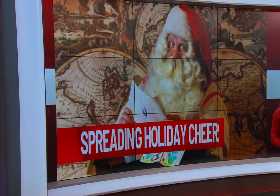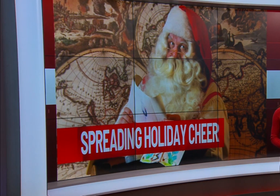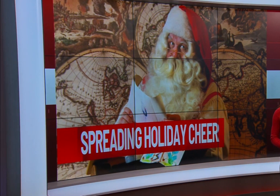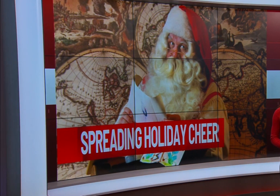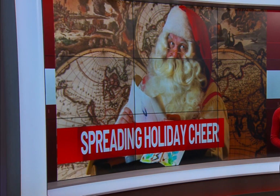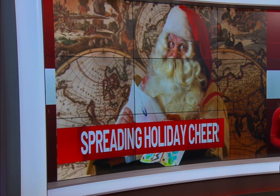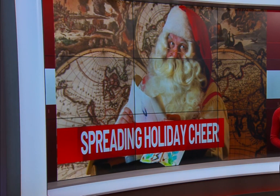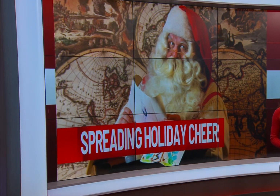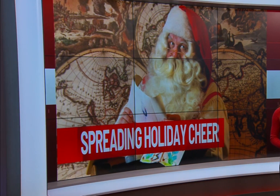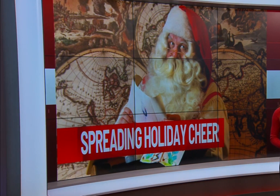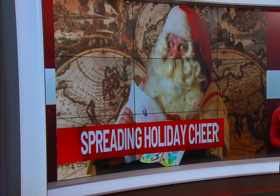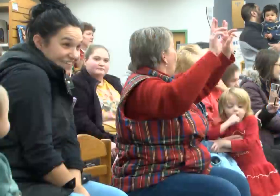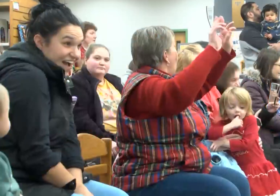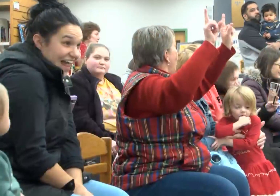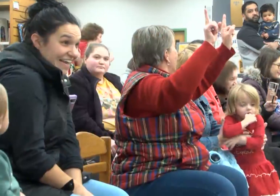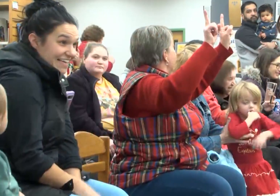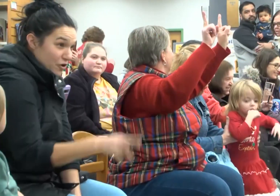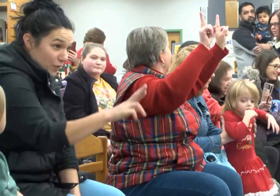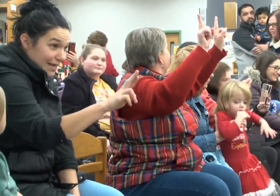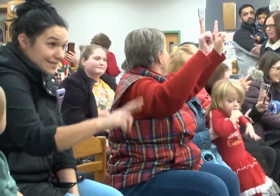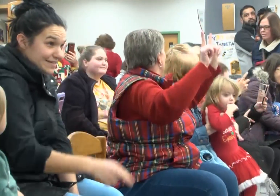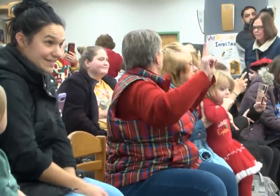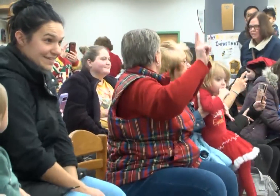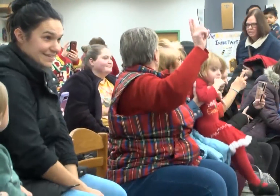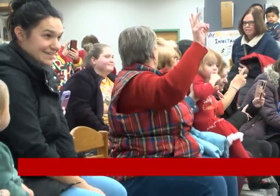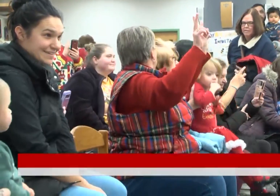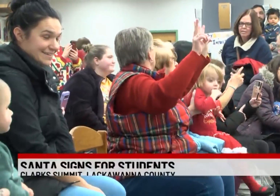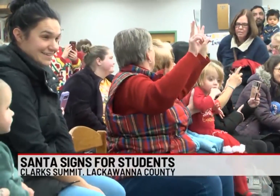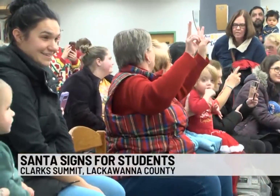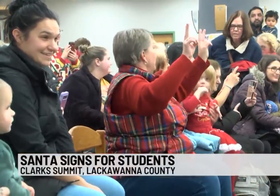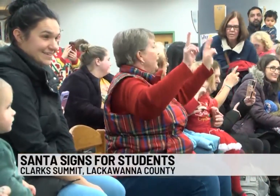Mr. Claus. 2,